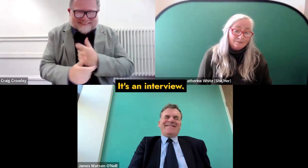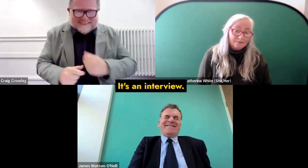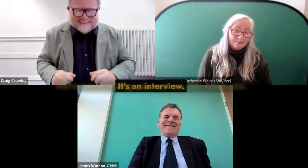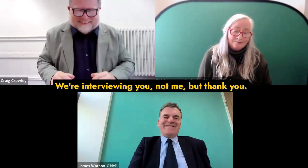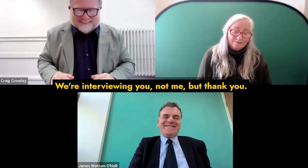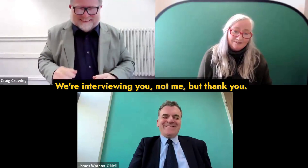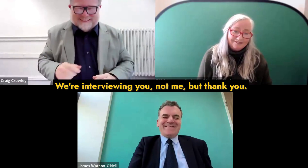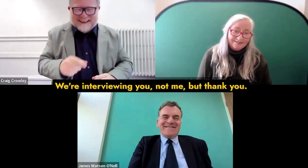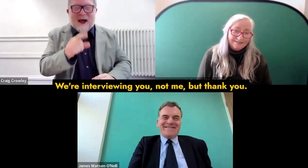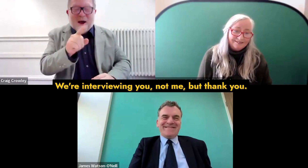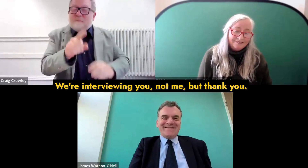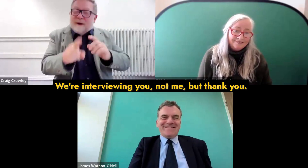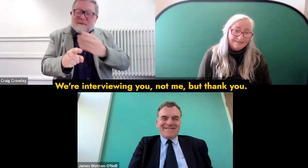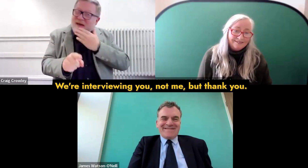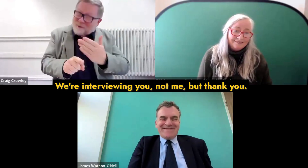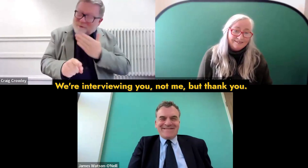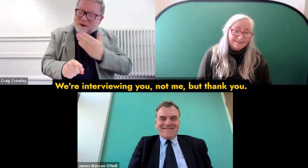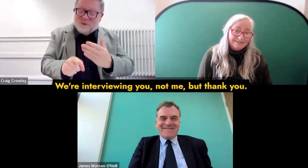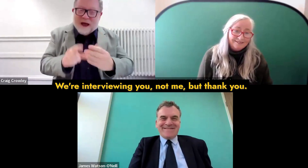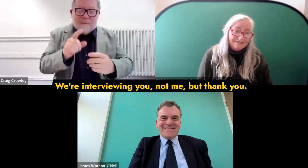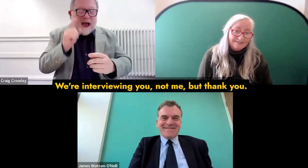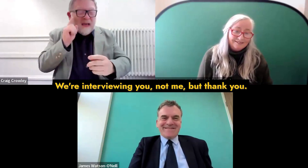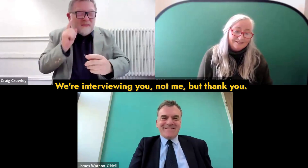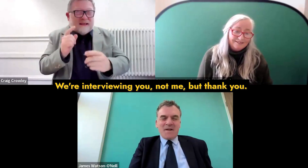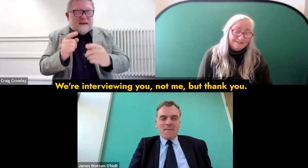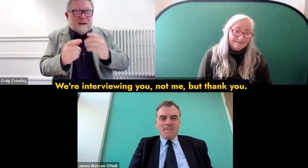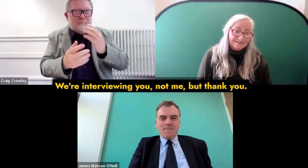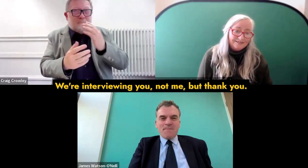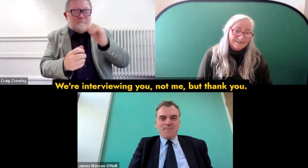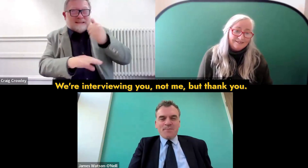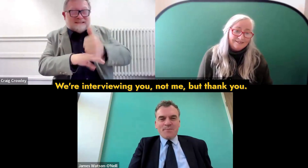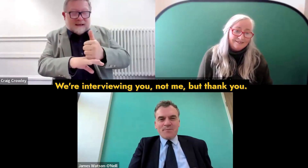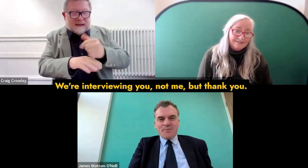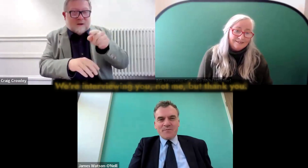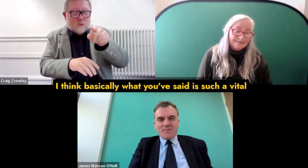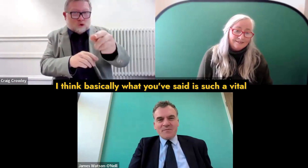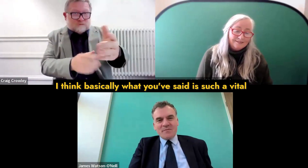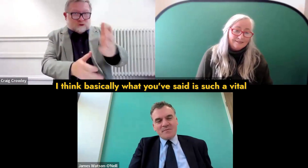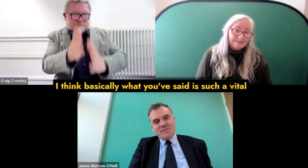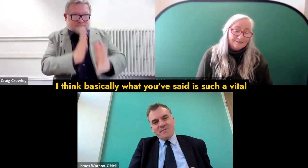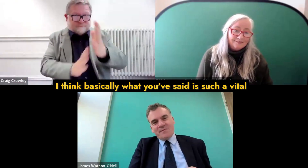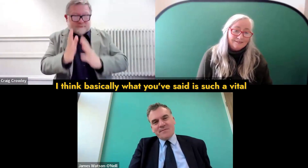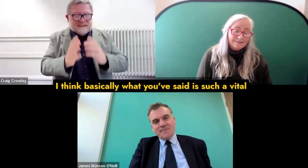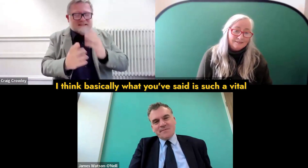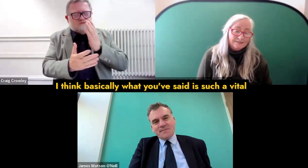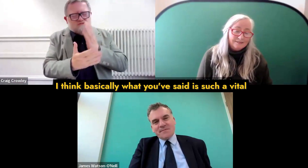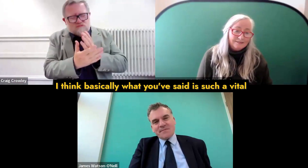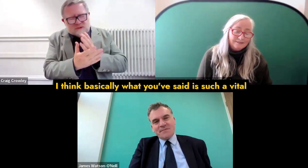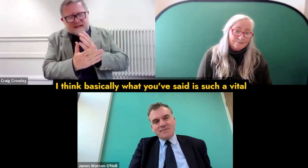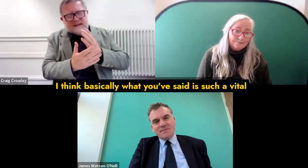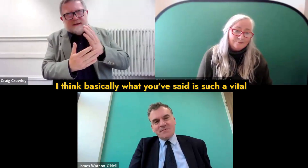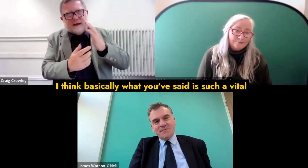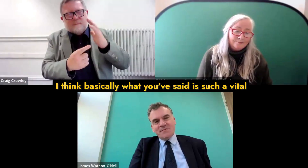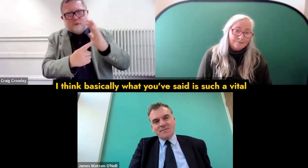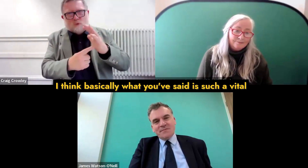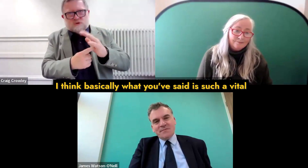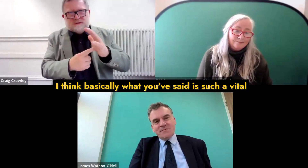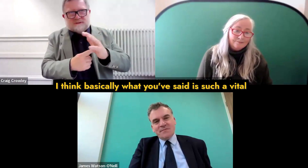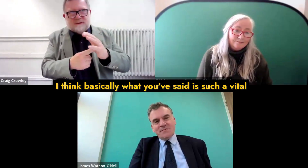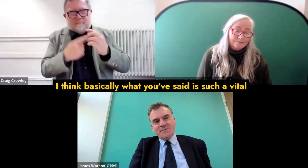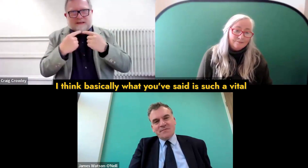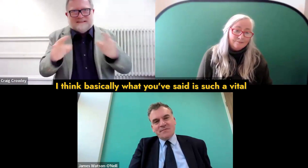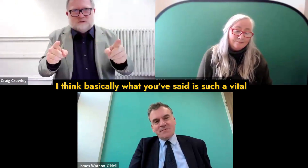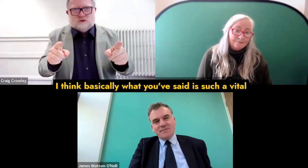It's an interview. We're interviewing you, not me. But thank you. I think basically what you've